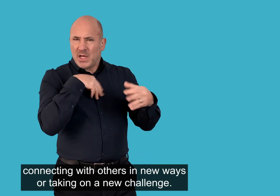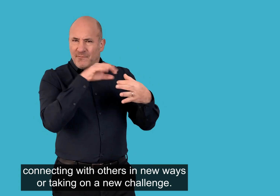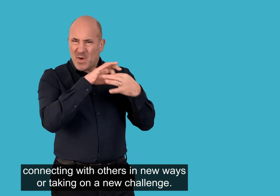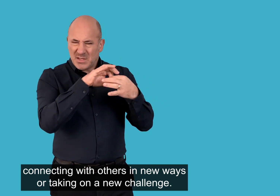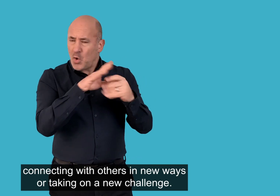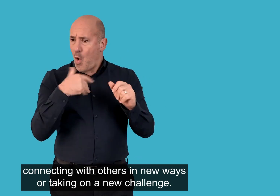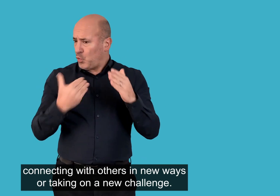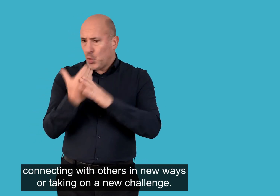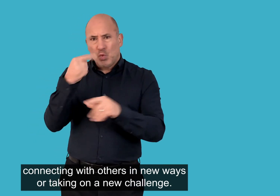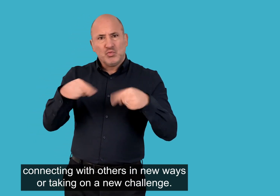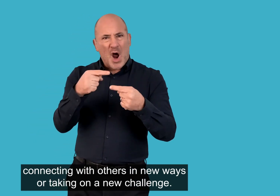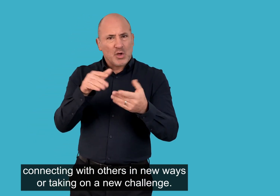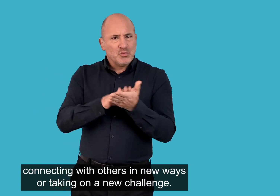or taking on a new challenge.